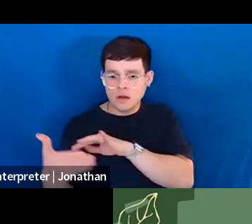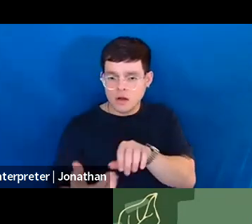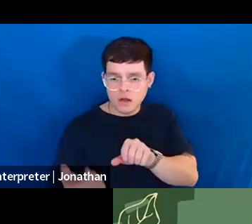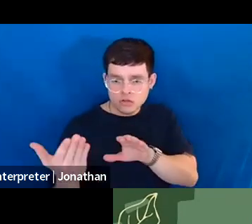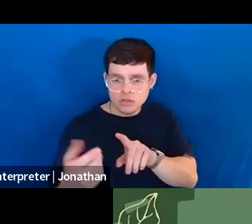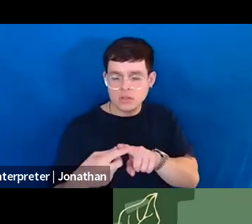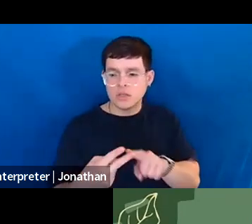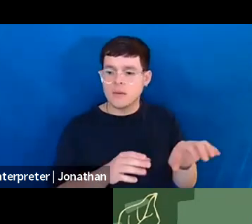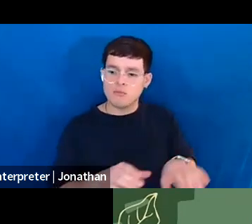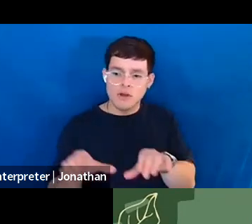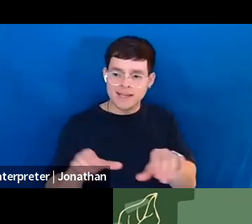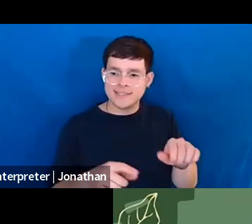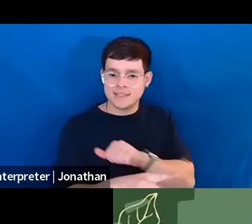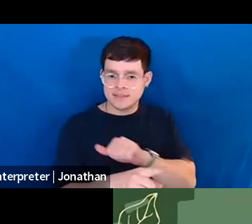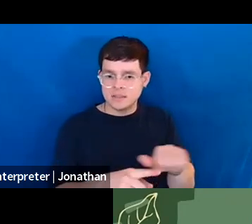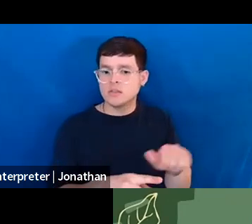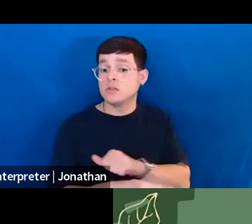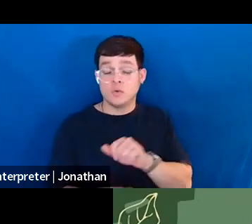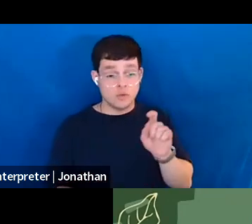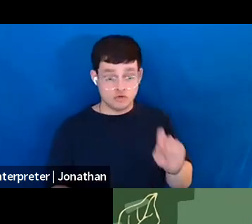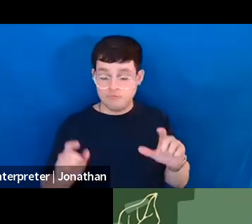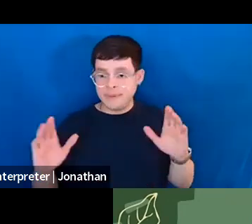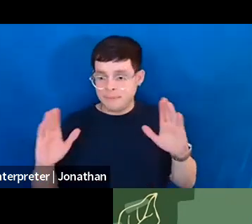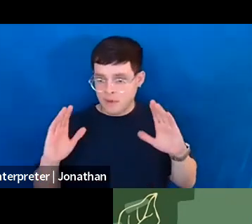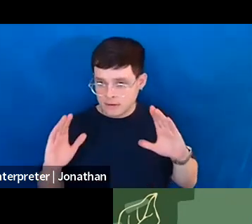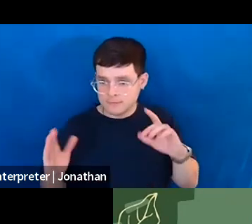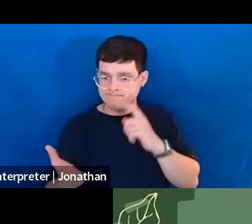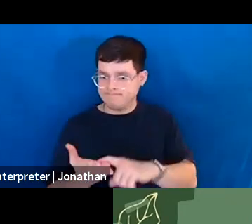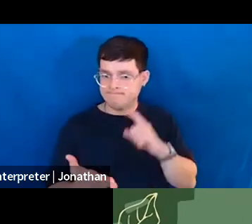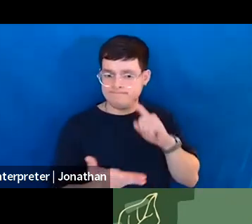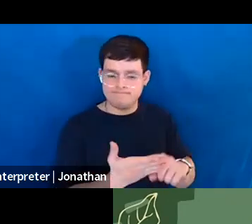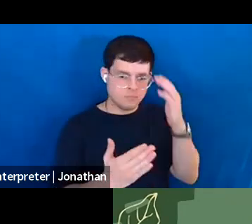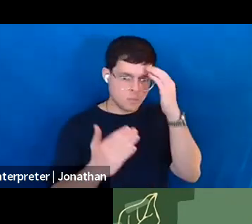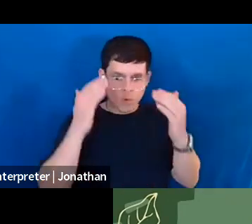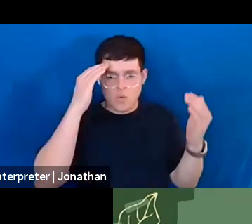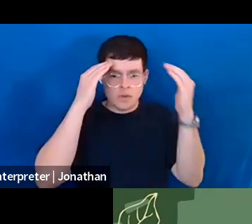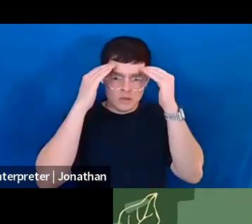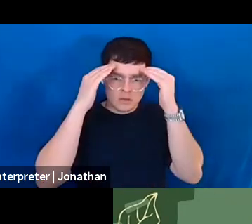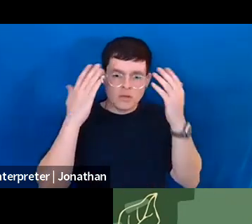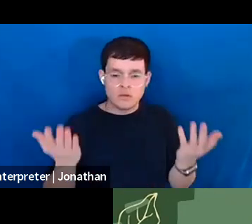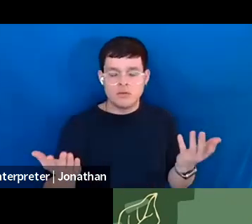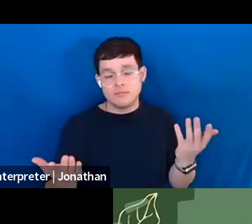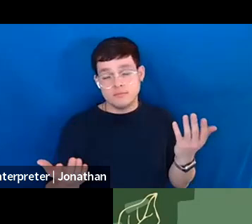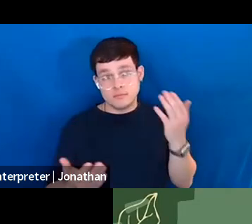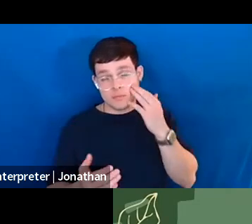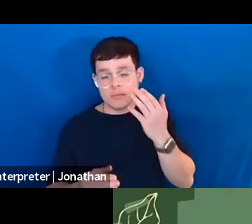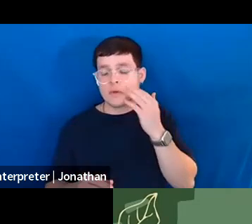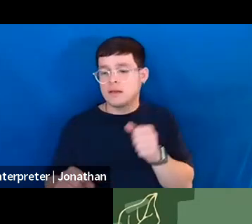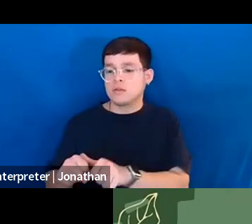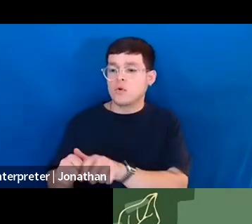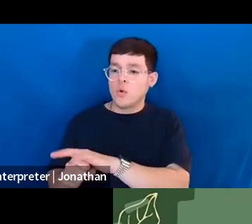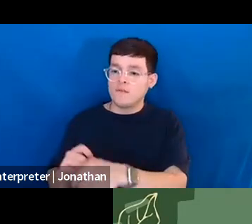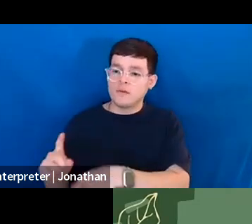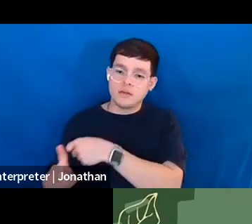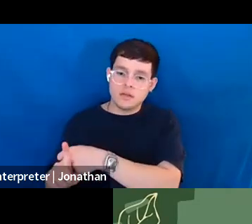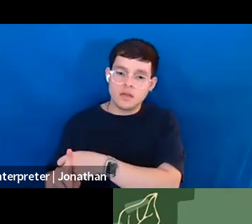that we should all be paying attention to, given the COVID pandemic and the